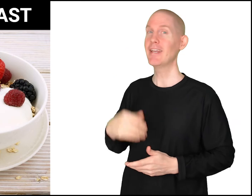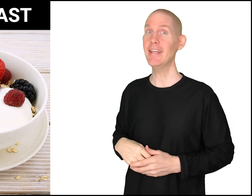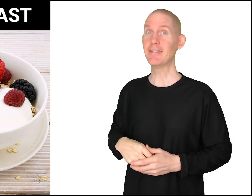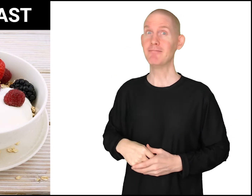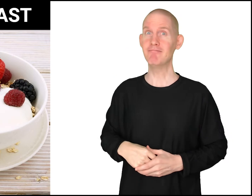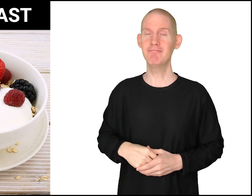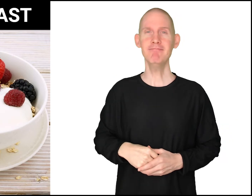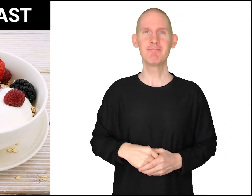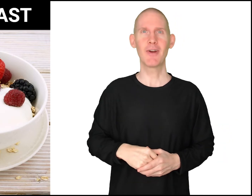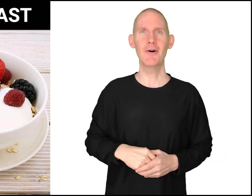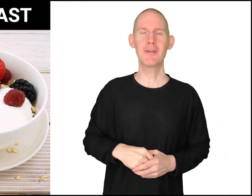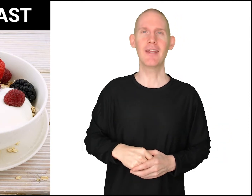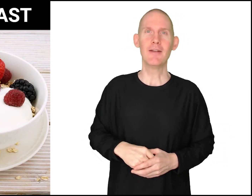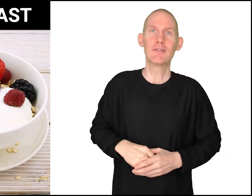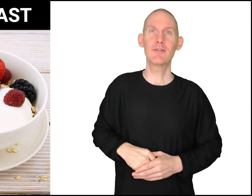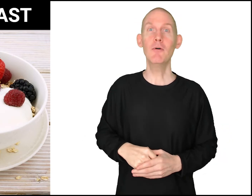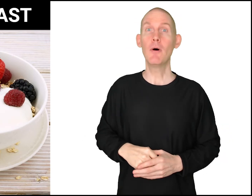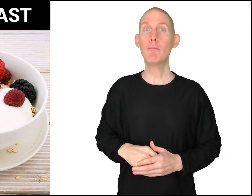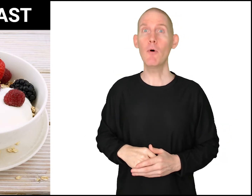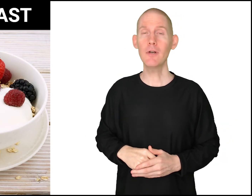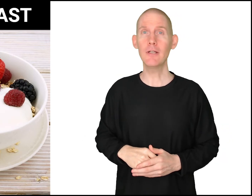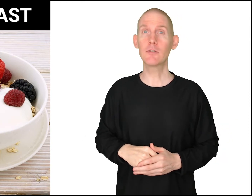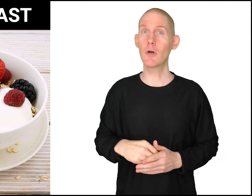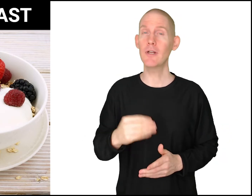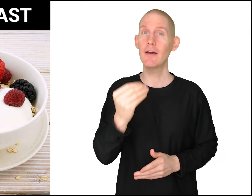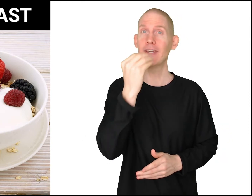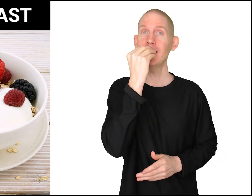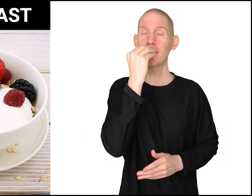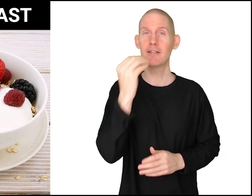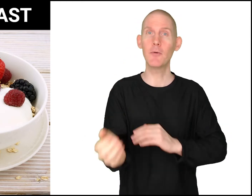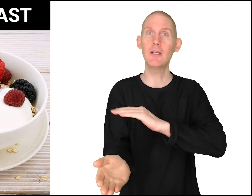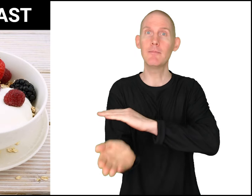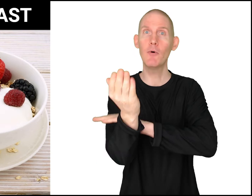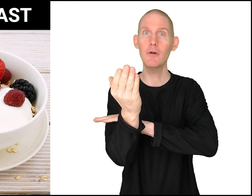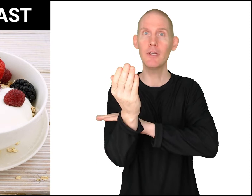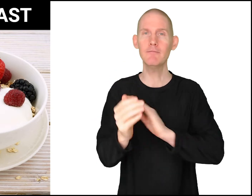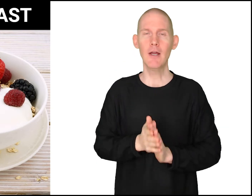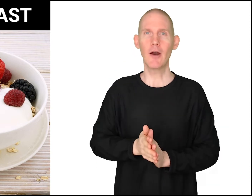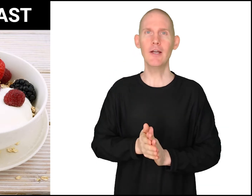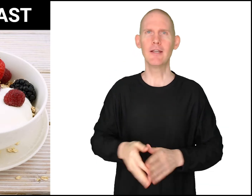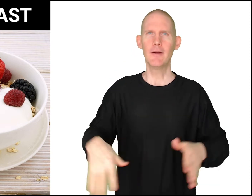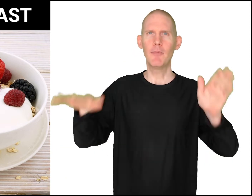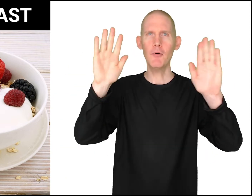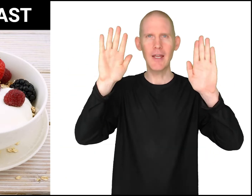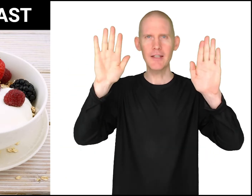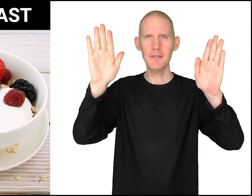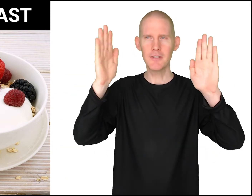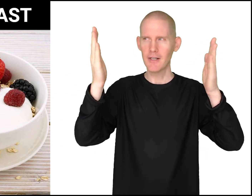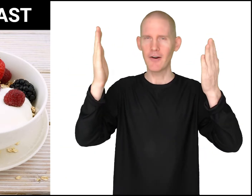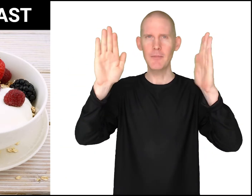Eat. Okay, so morning, so we already have eat. Now we need morning. All right, both hands. All right, make